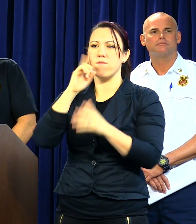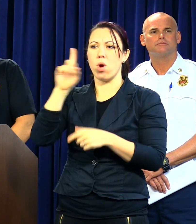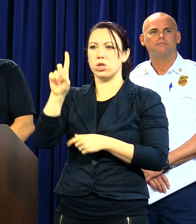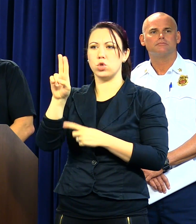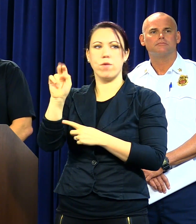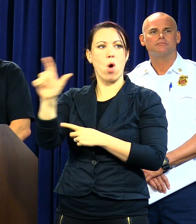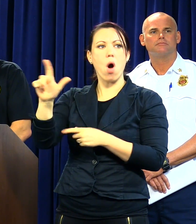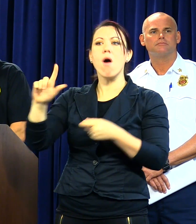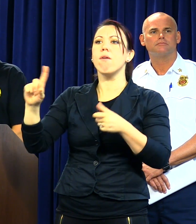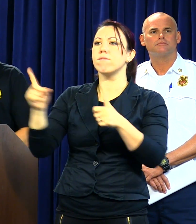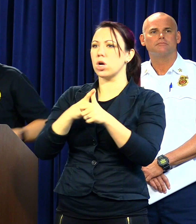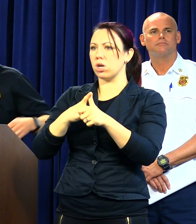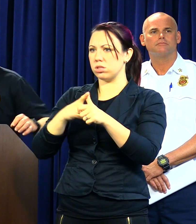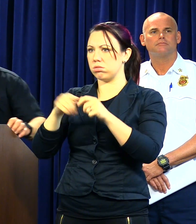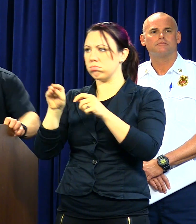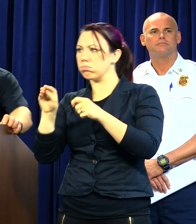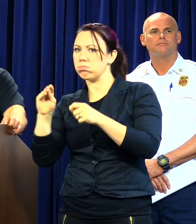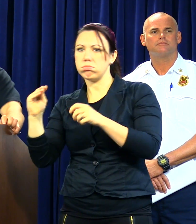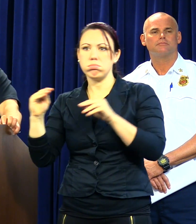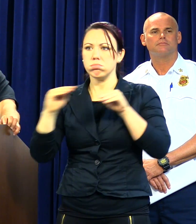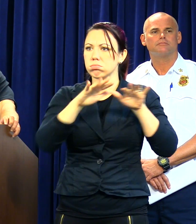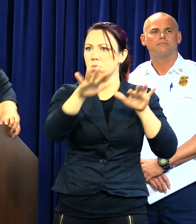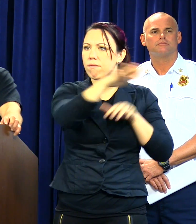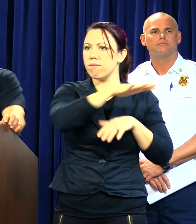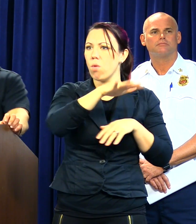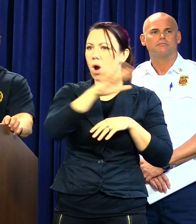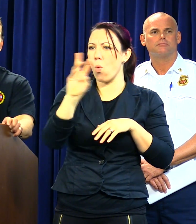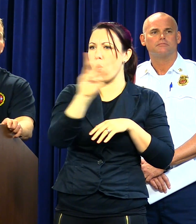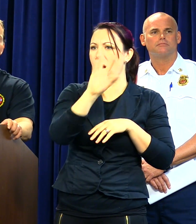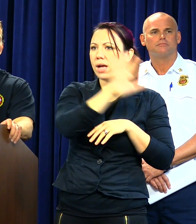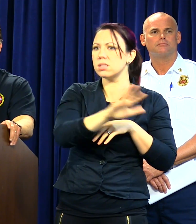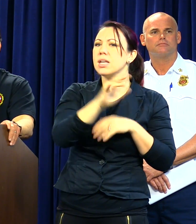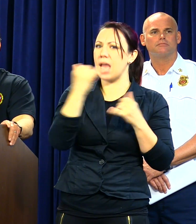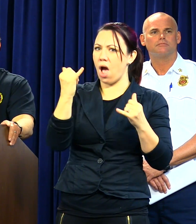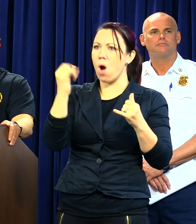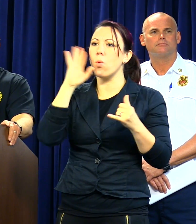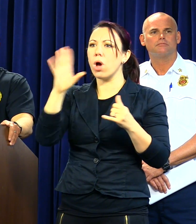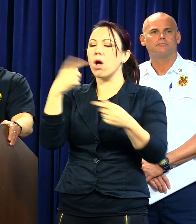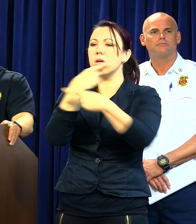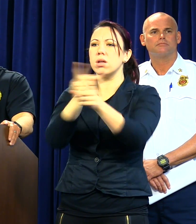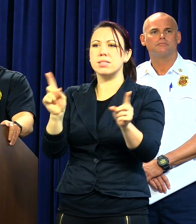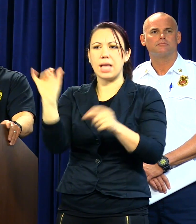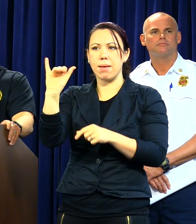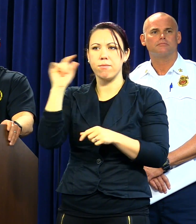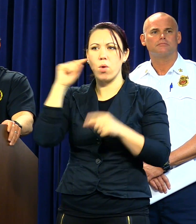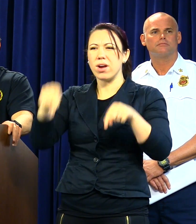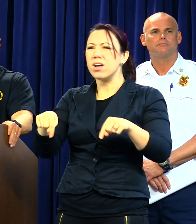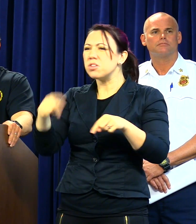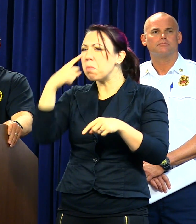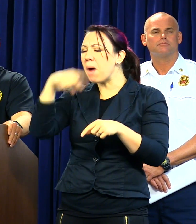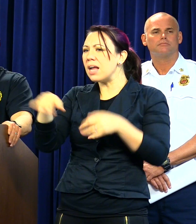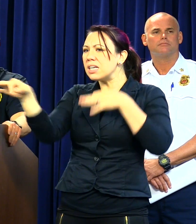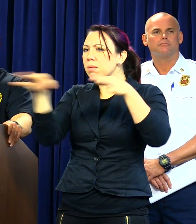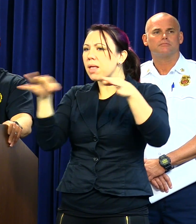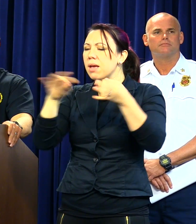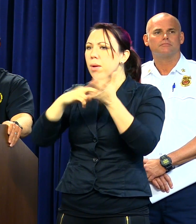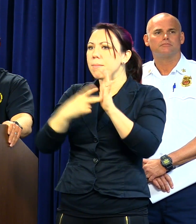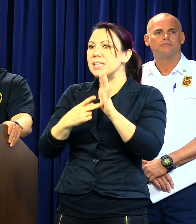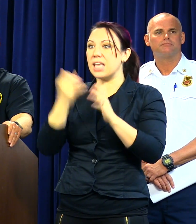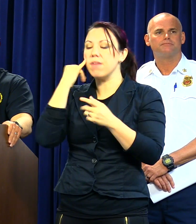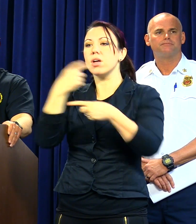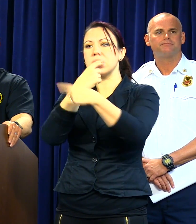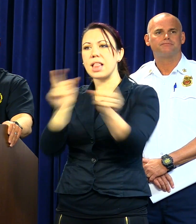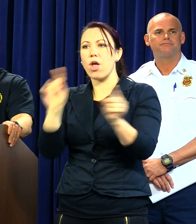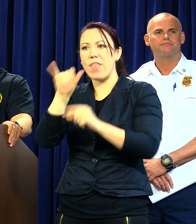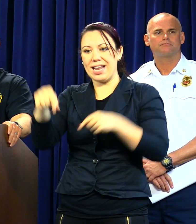round of it for the counties out west. It looks promising for Duval and other counties. Could you describe what that's going to allow people to do and